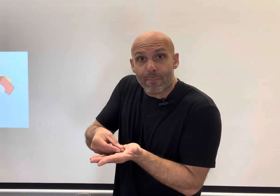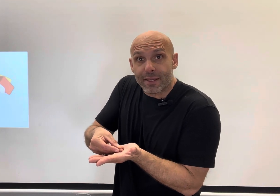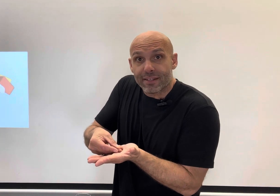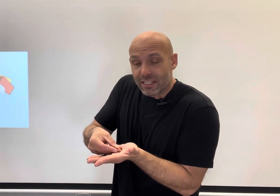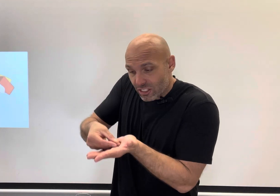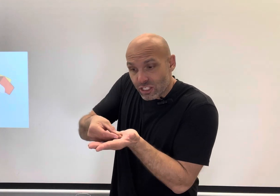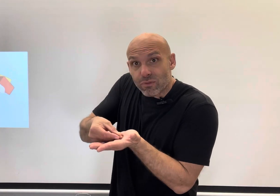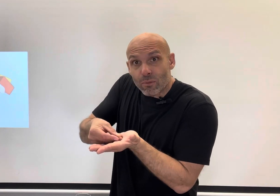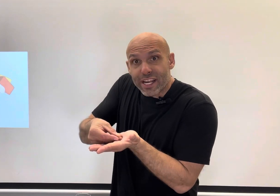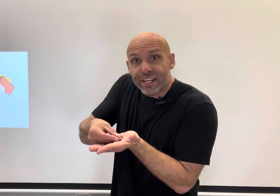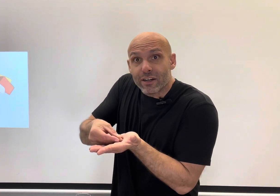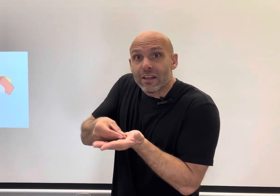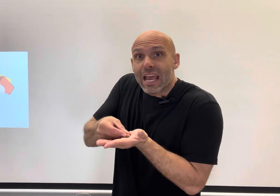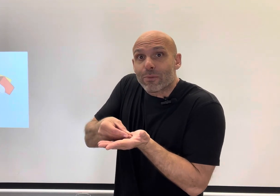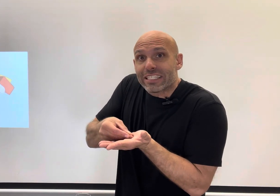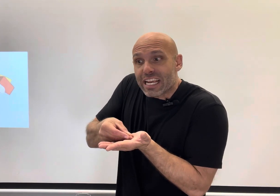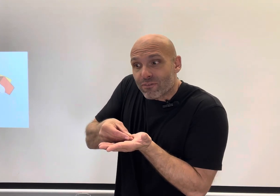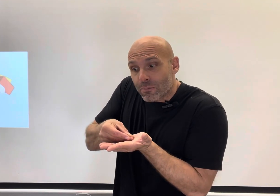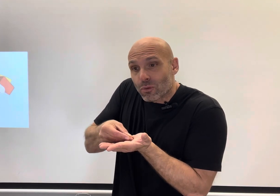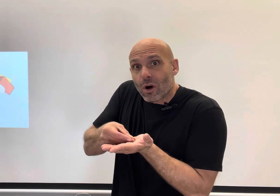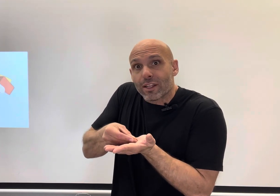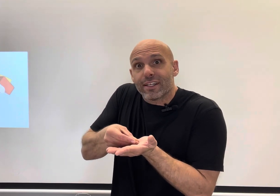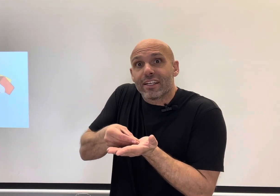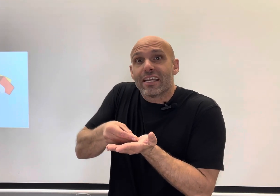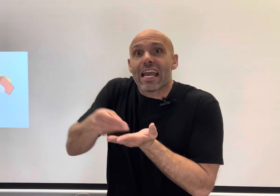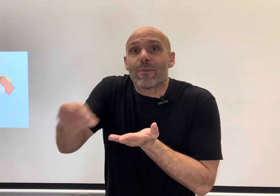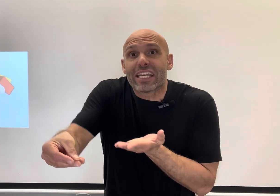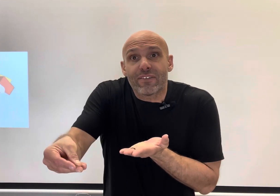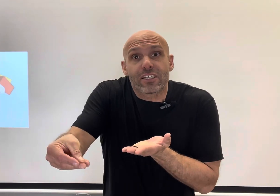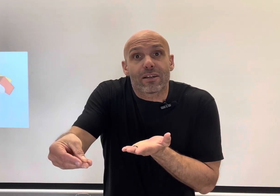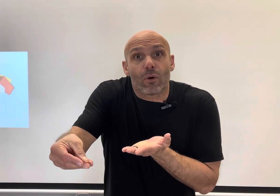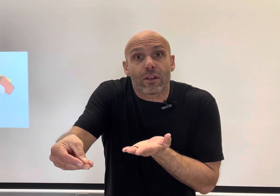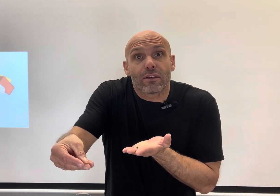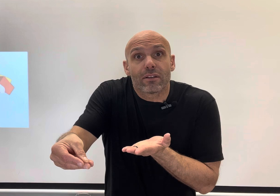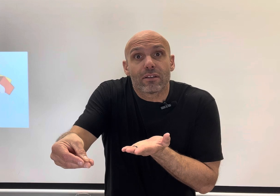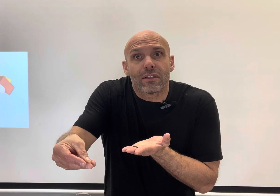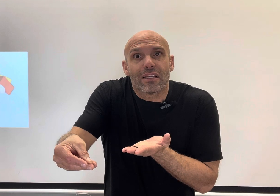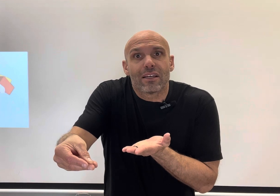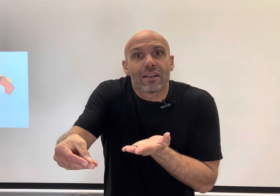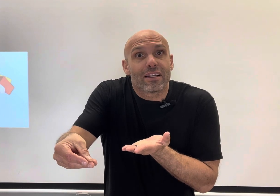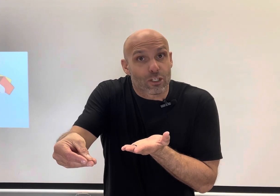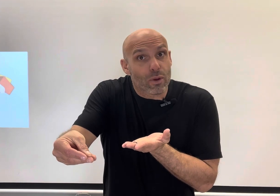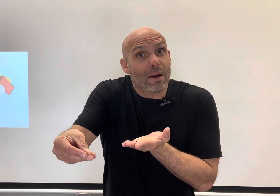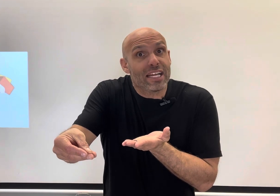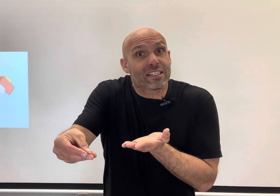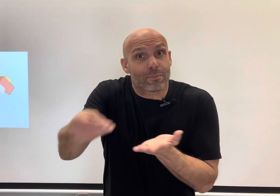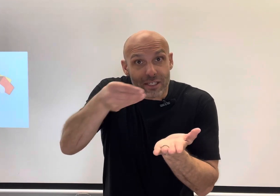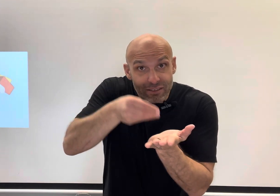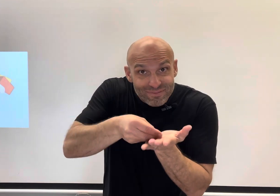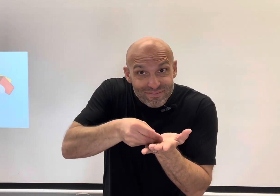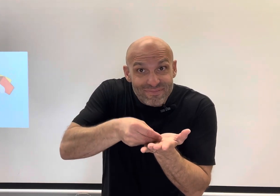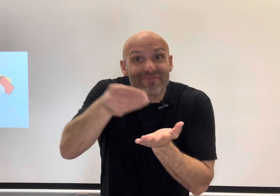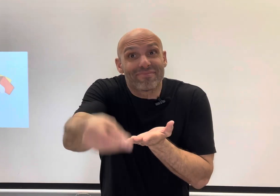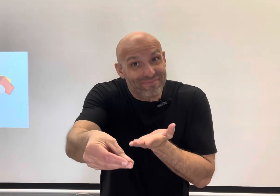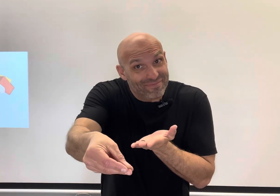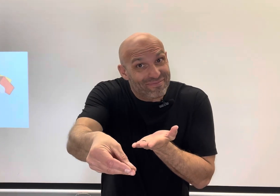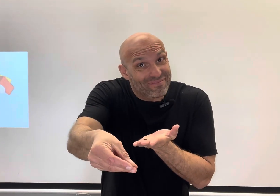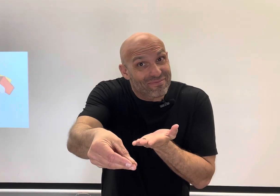it, just from right here. And we take it from your wallet and we give it to someone because we buy something.